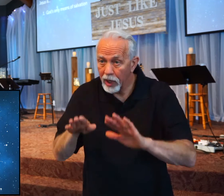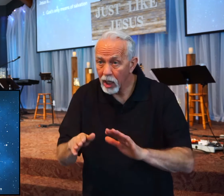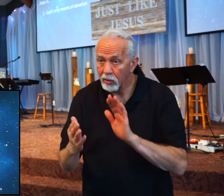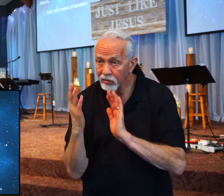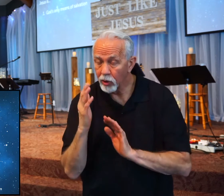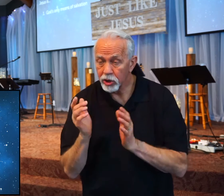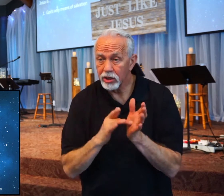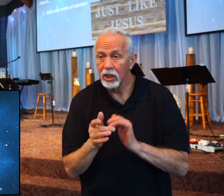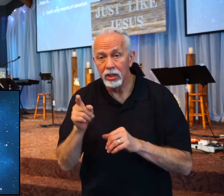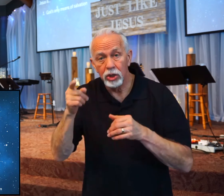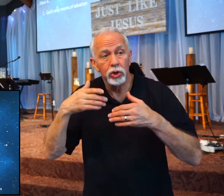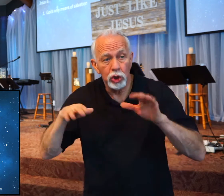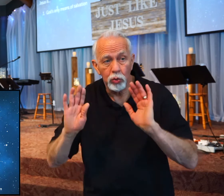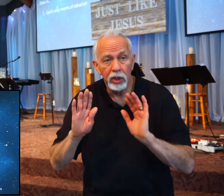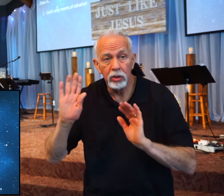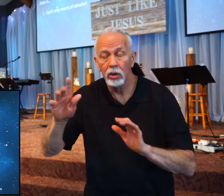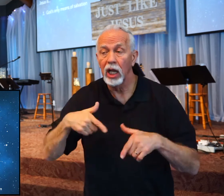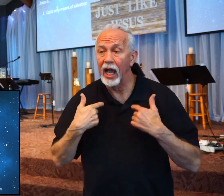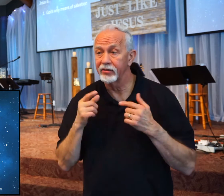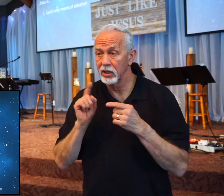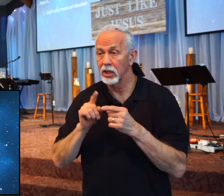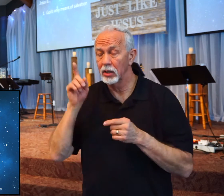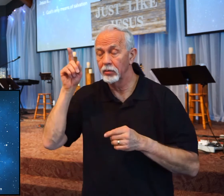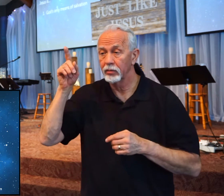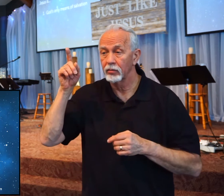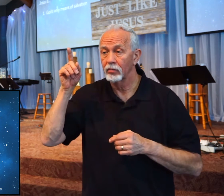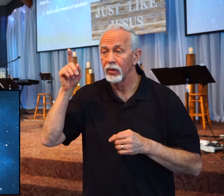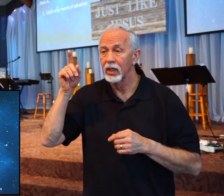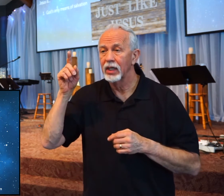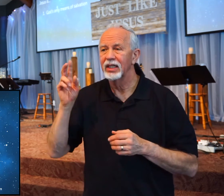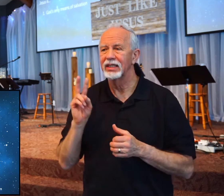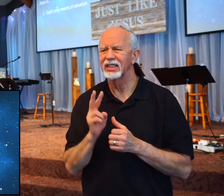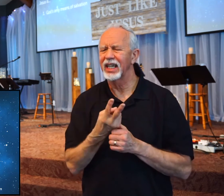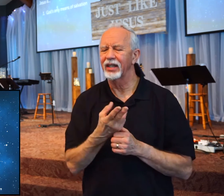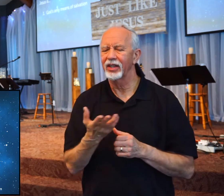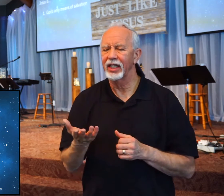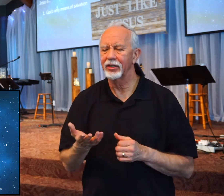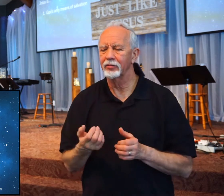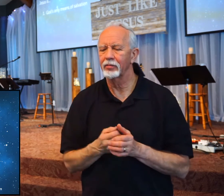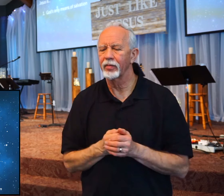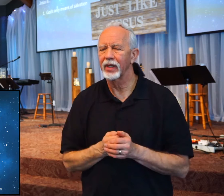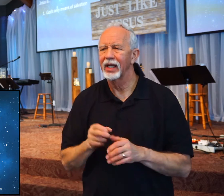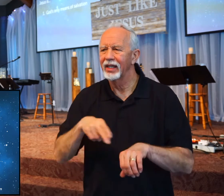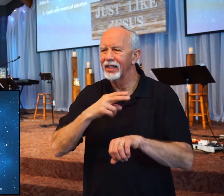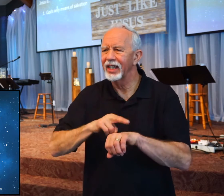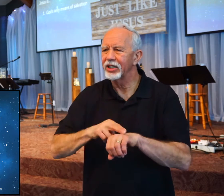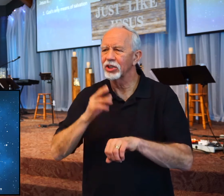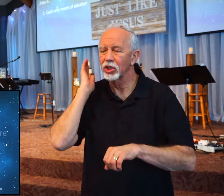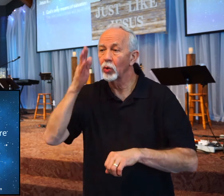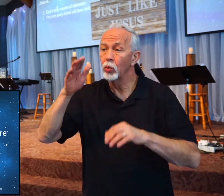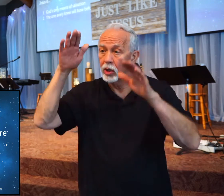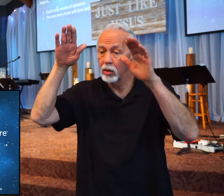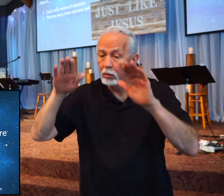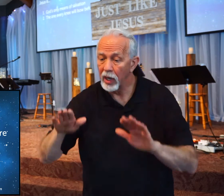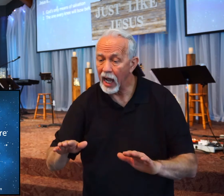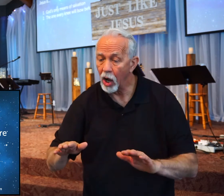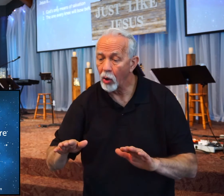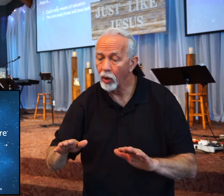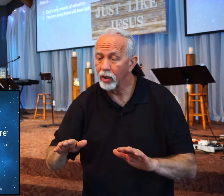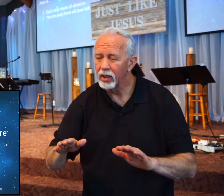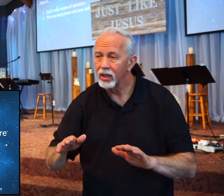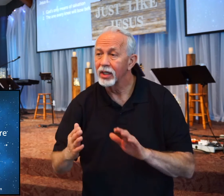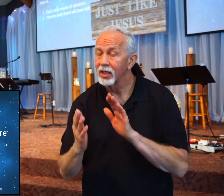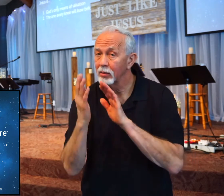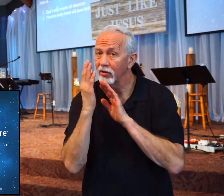Jesus, surrendered your life to Him? Because here's the second thing. The nations will bow down